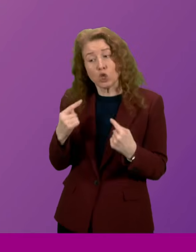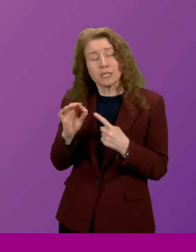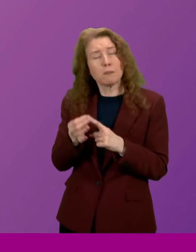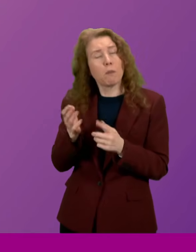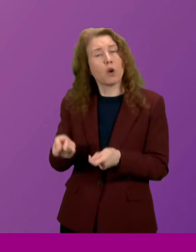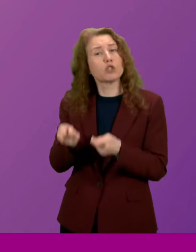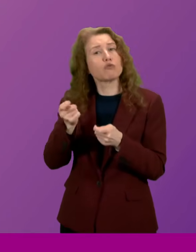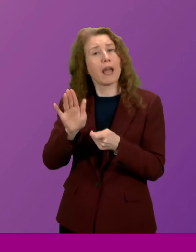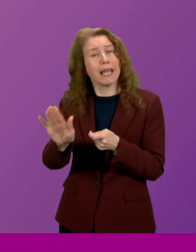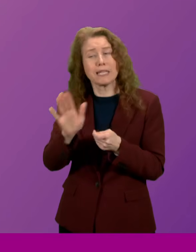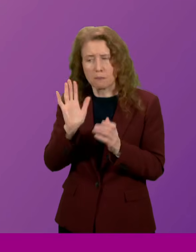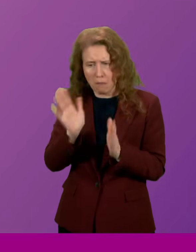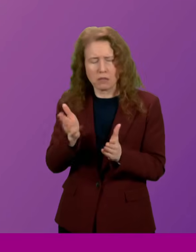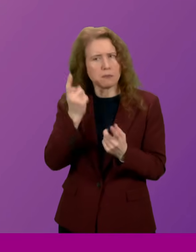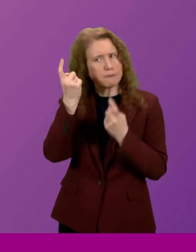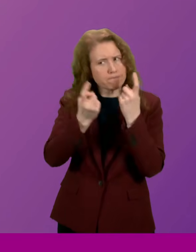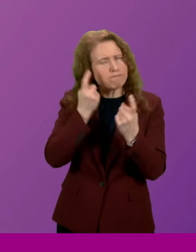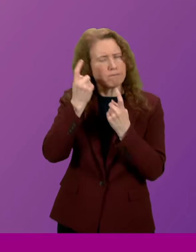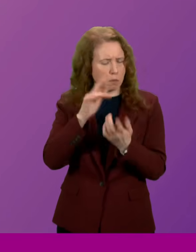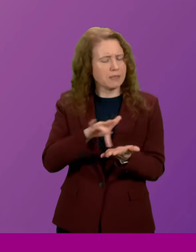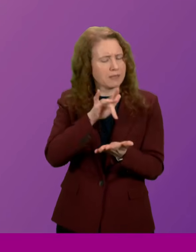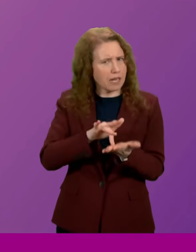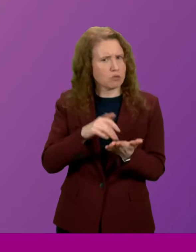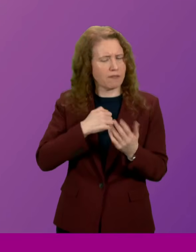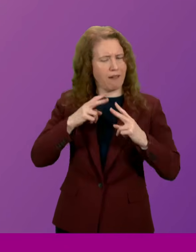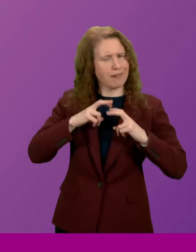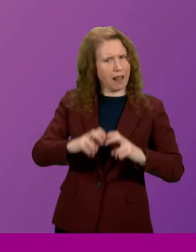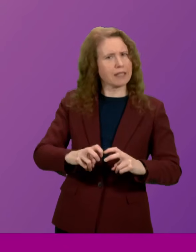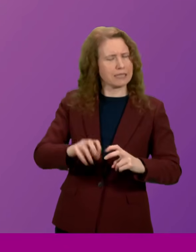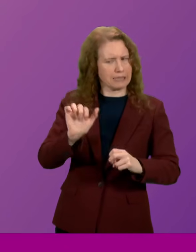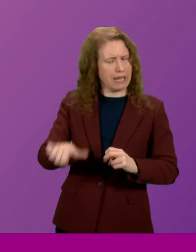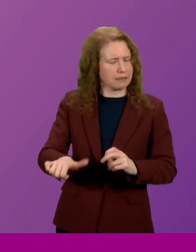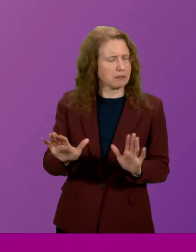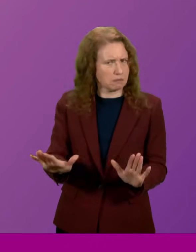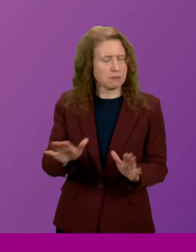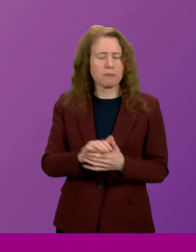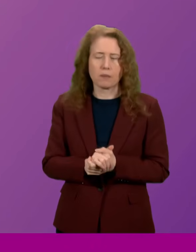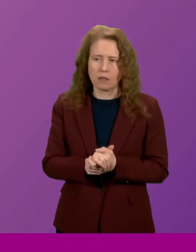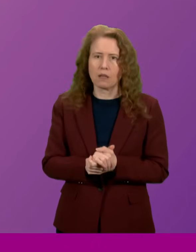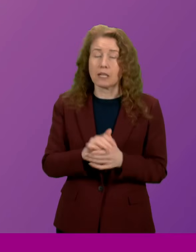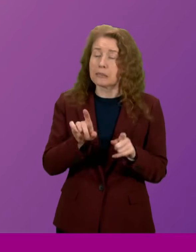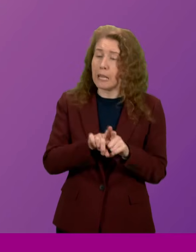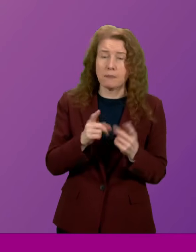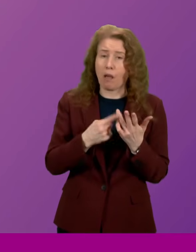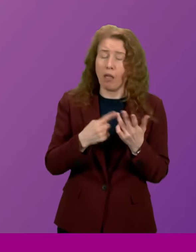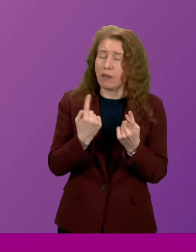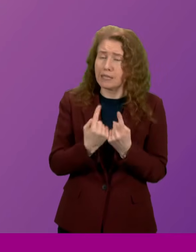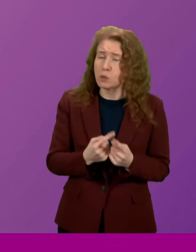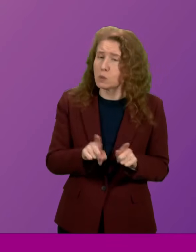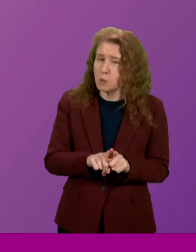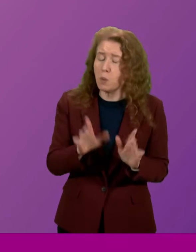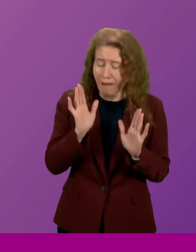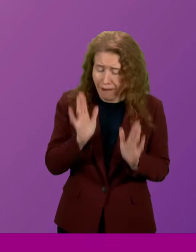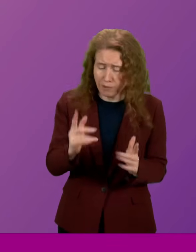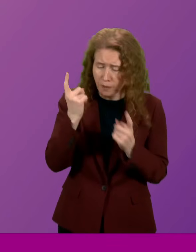Mr Mason raises will have to be central to the analysis of this issue, along with a whole range of other issues that will have